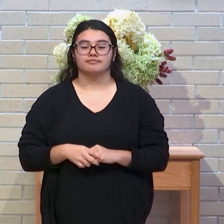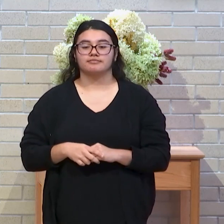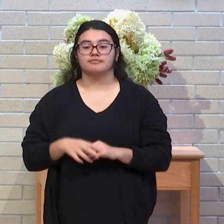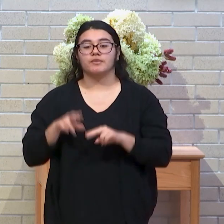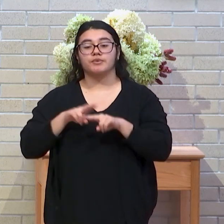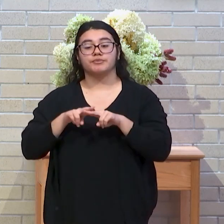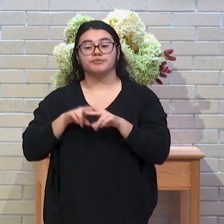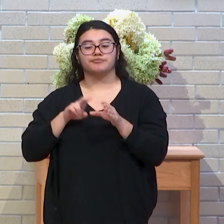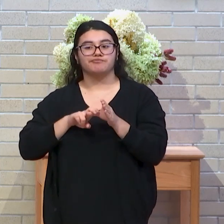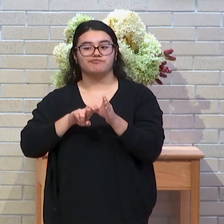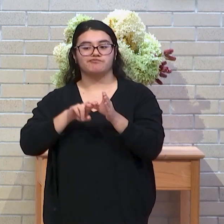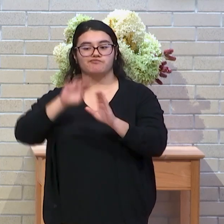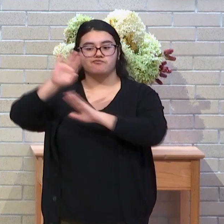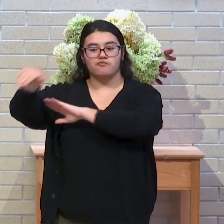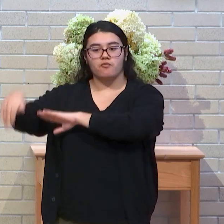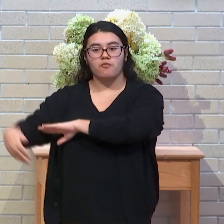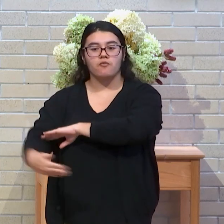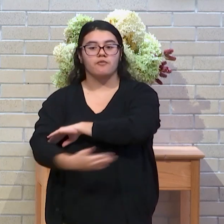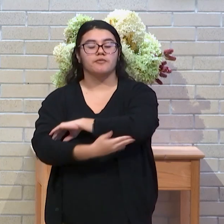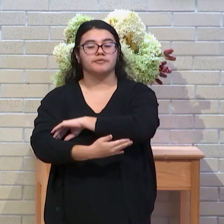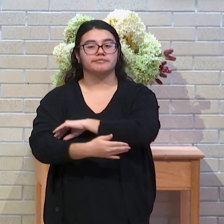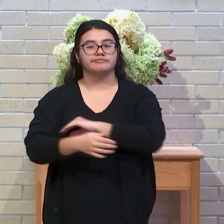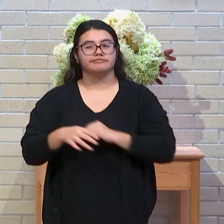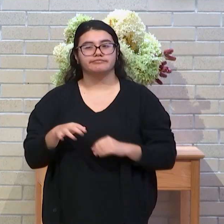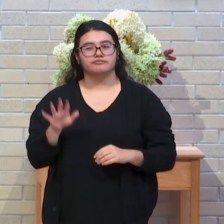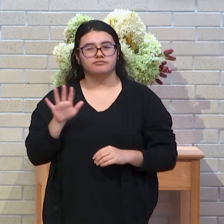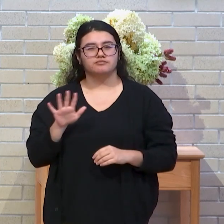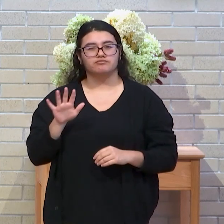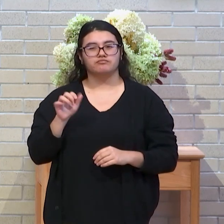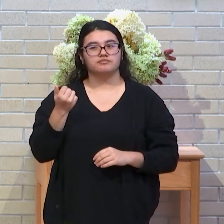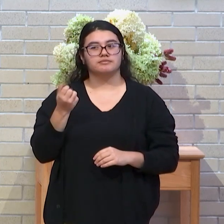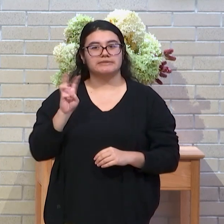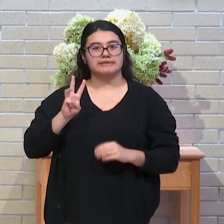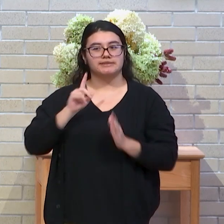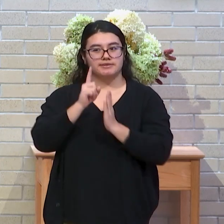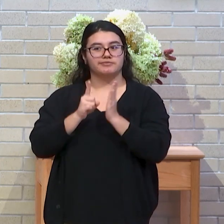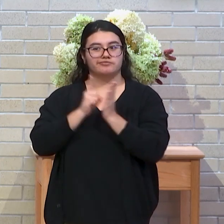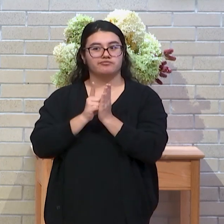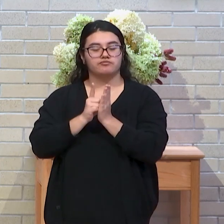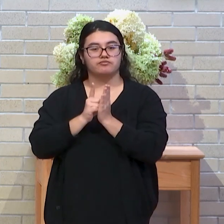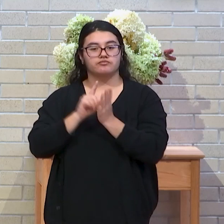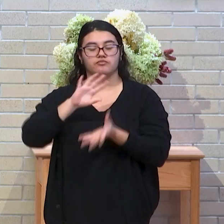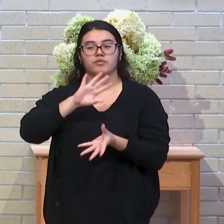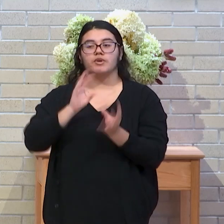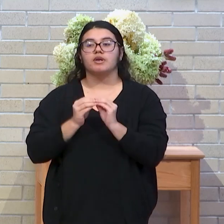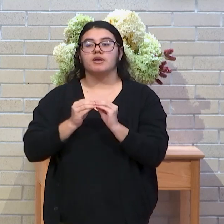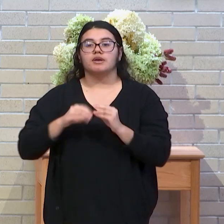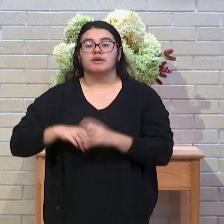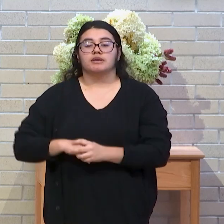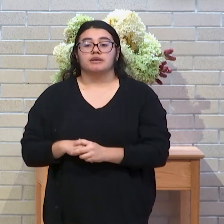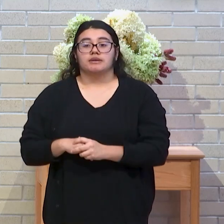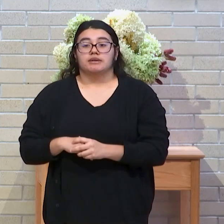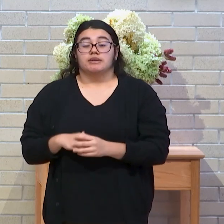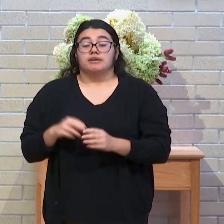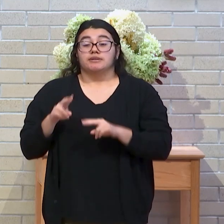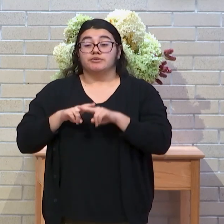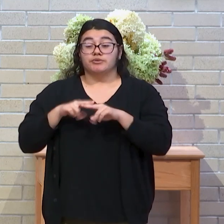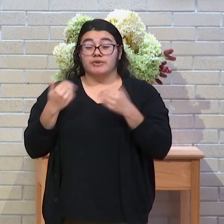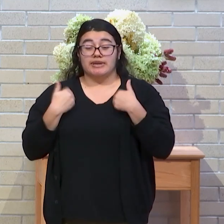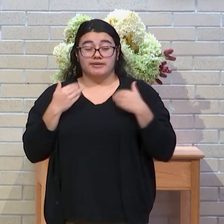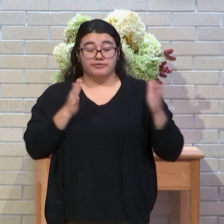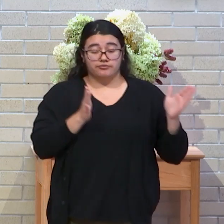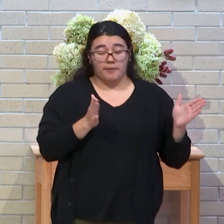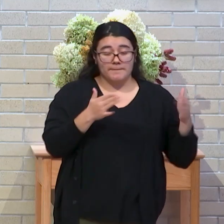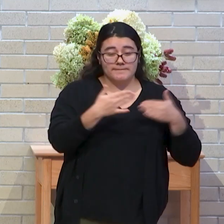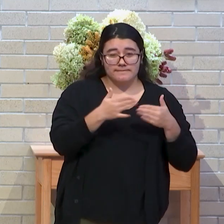around 8 a.m. the next day. It was going to be about 16 hours of travel time. We split into our sleeper cars, 6 people to each 10 by 10 room. After